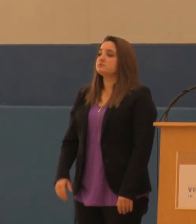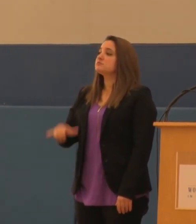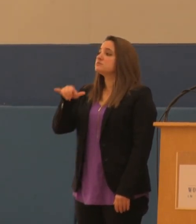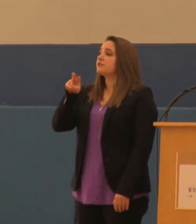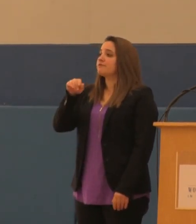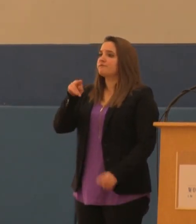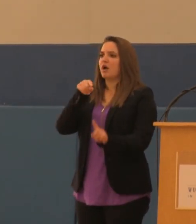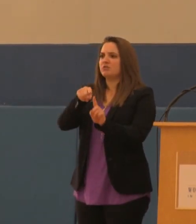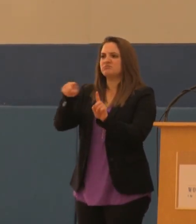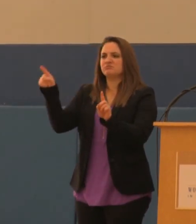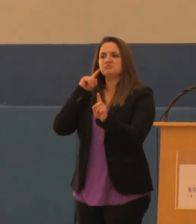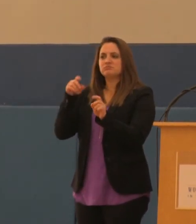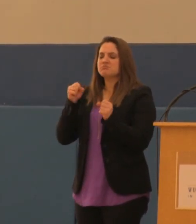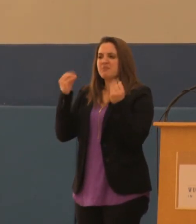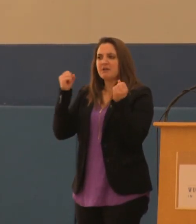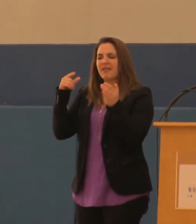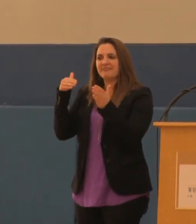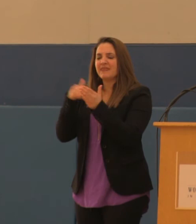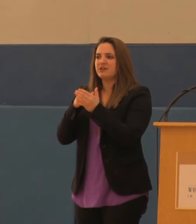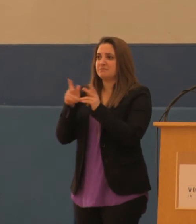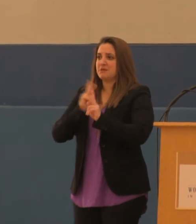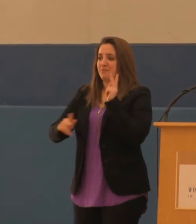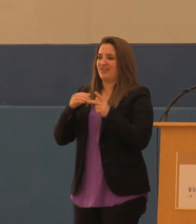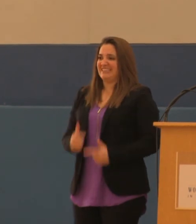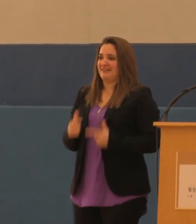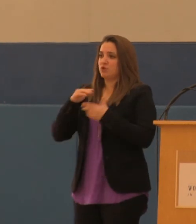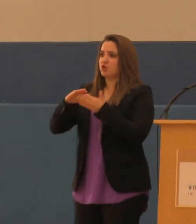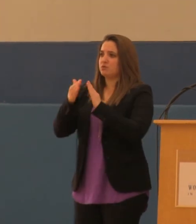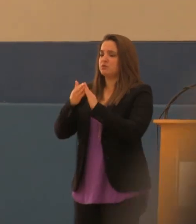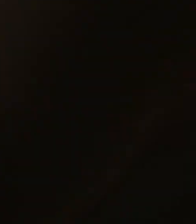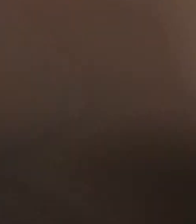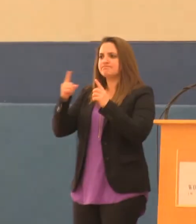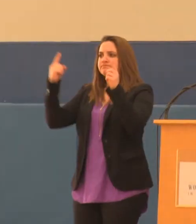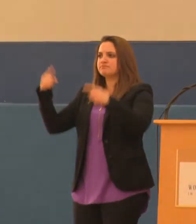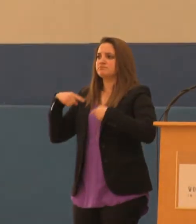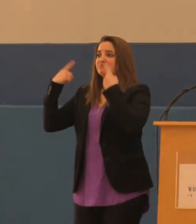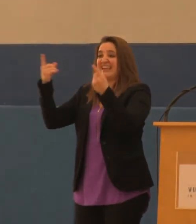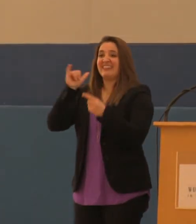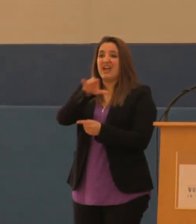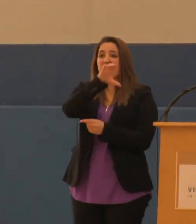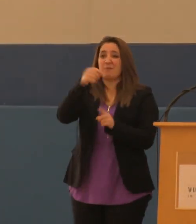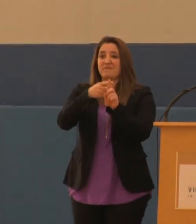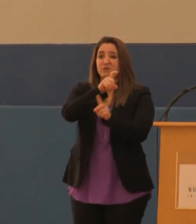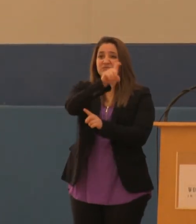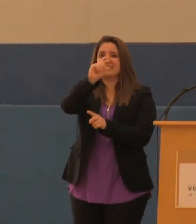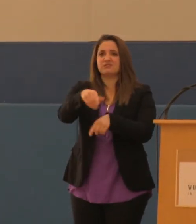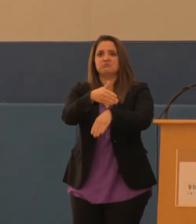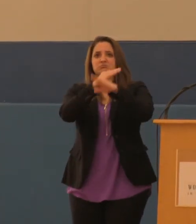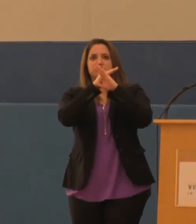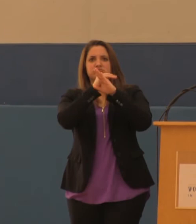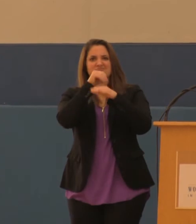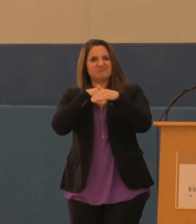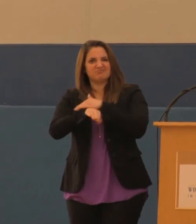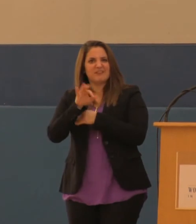Along with thousands of residents within her community, has been successful in keeping this multi-billion dollar corporation out of the